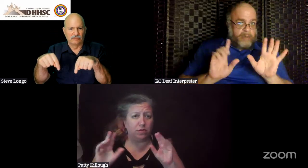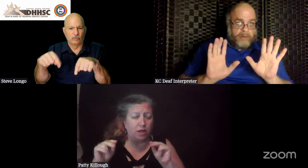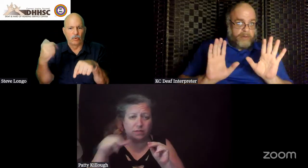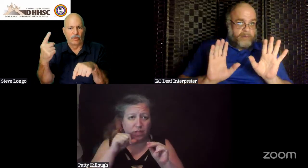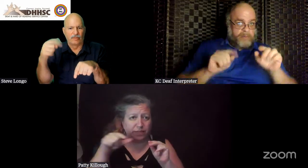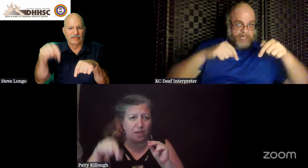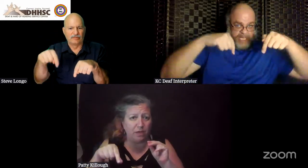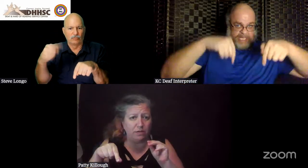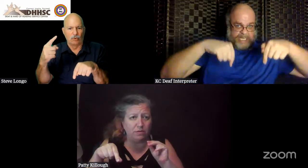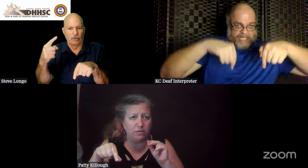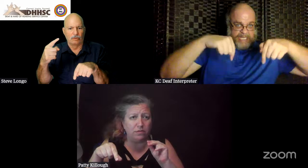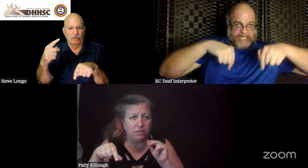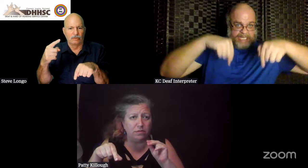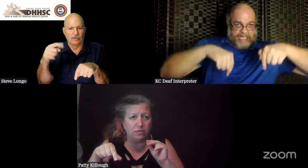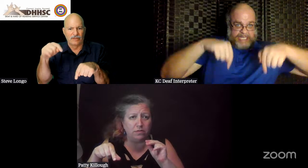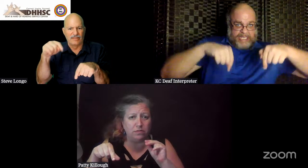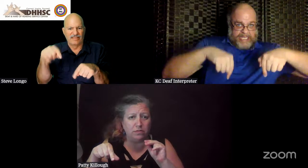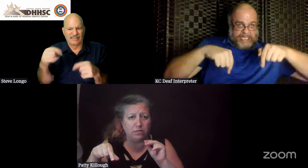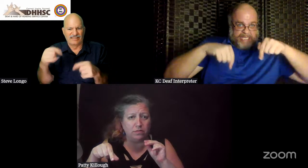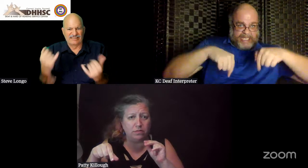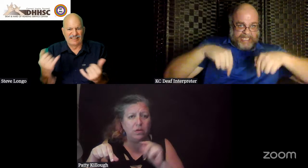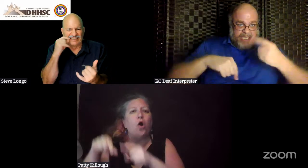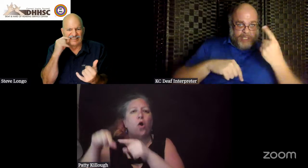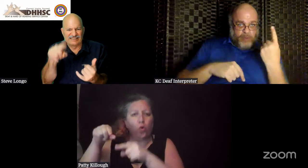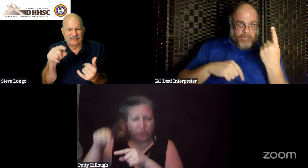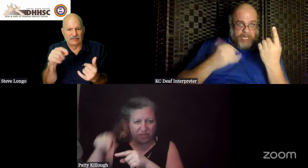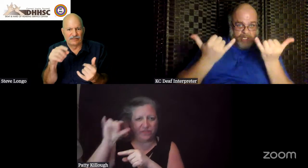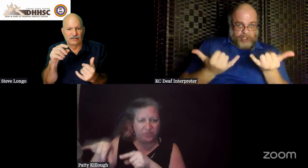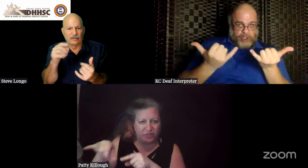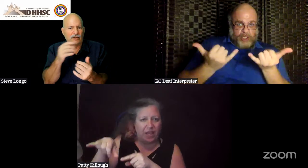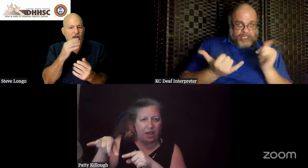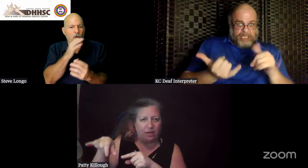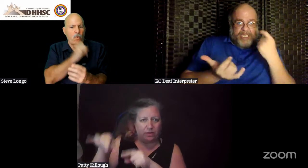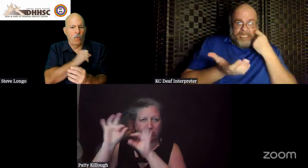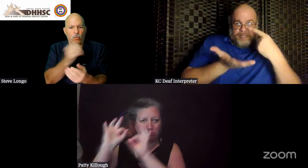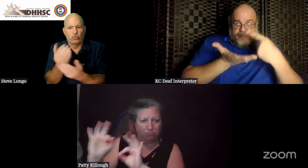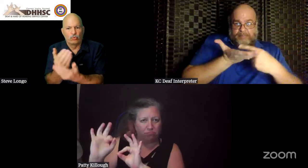Section 13.1. This is the vote right now.